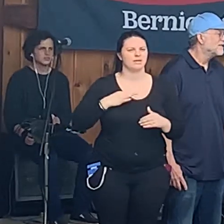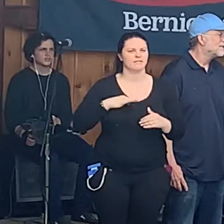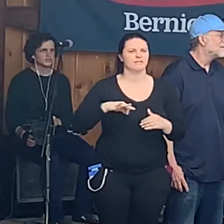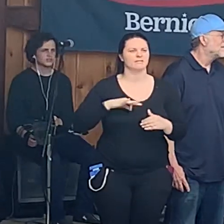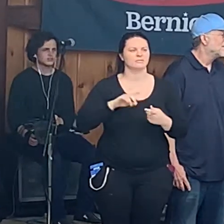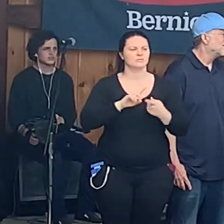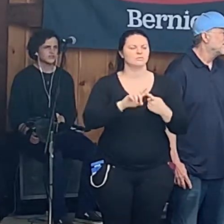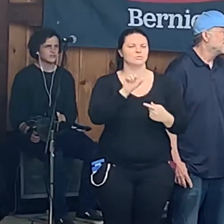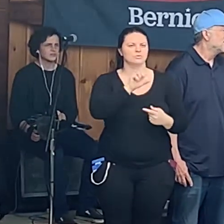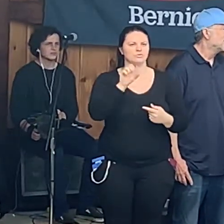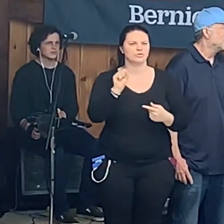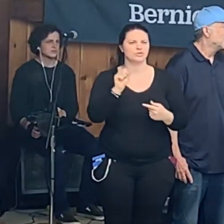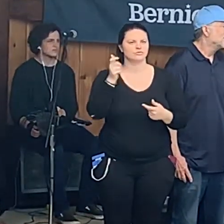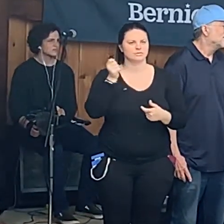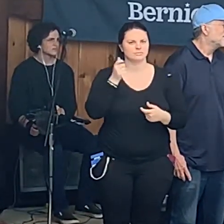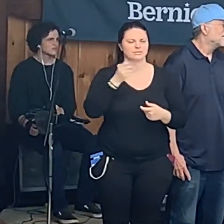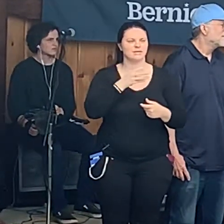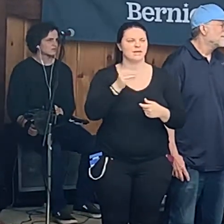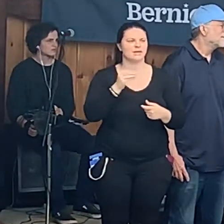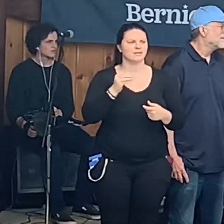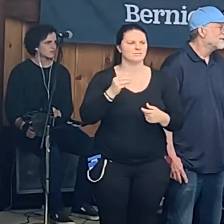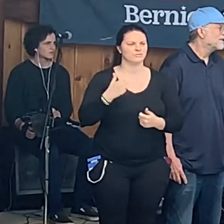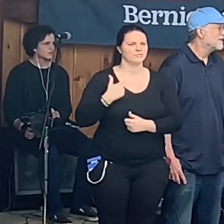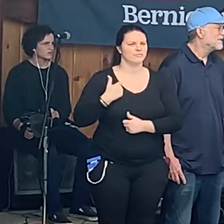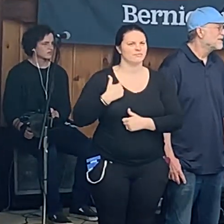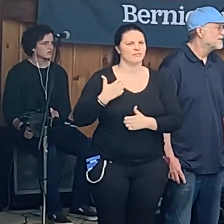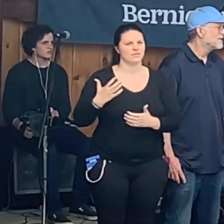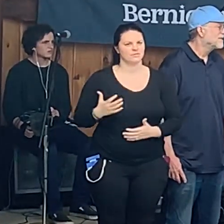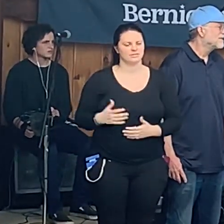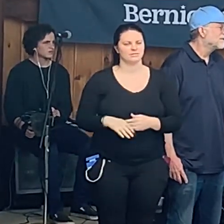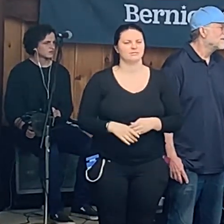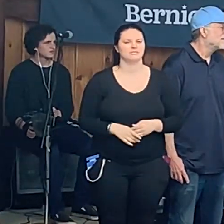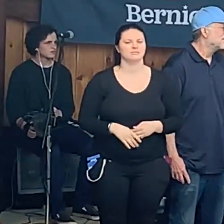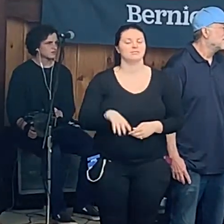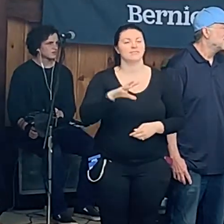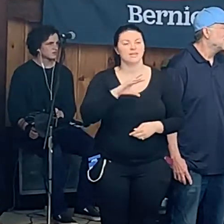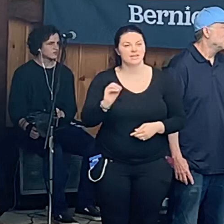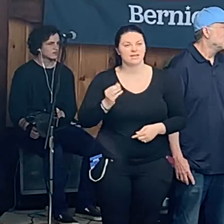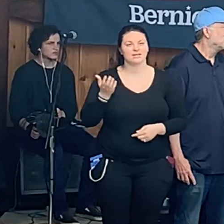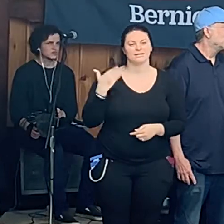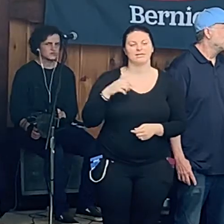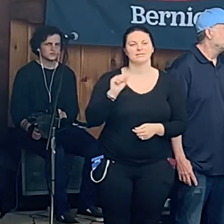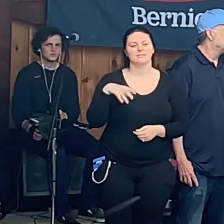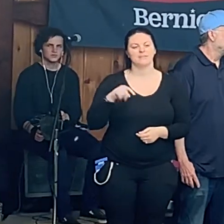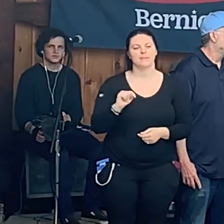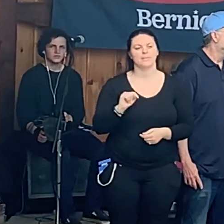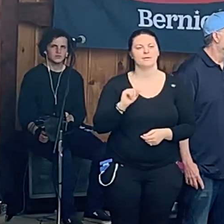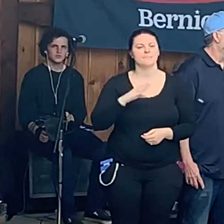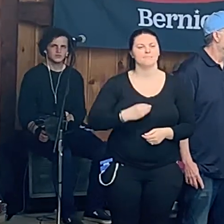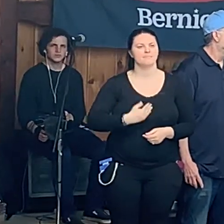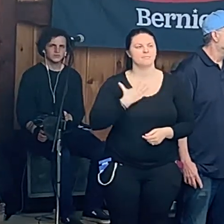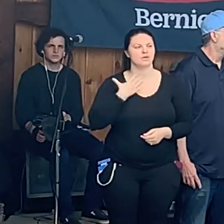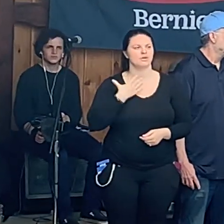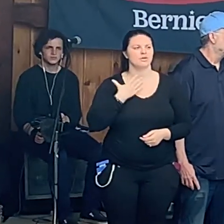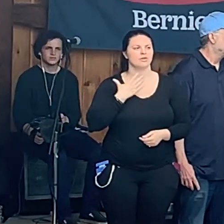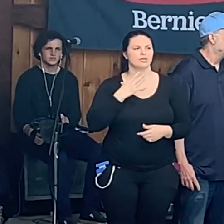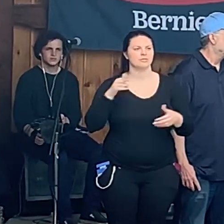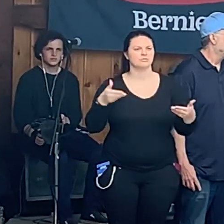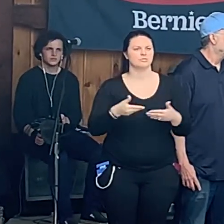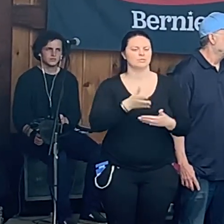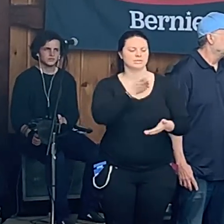recipients and veterans. And last September, Bernie introduced the Stop Bezos